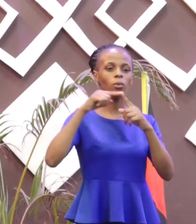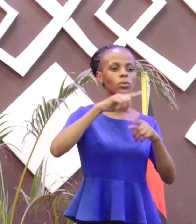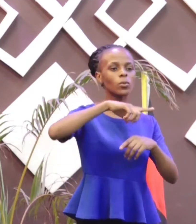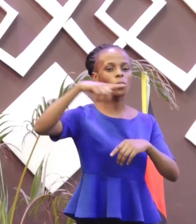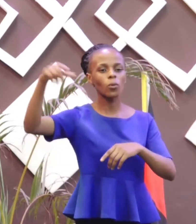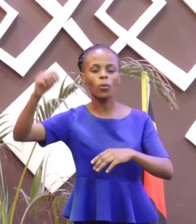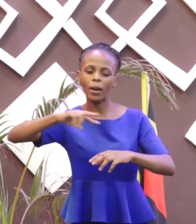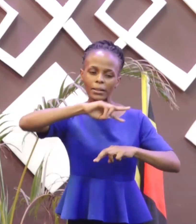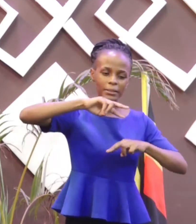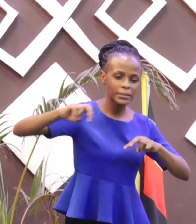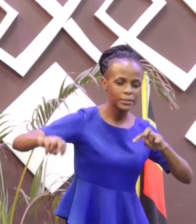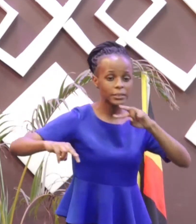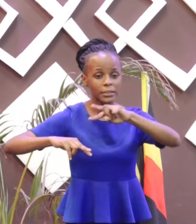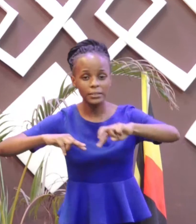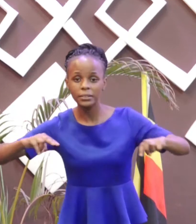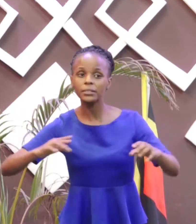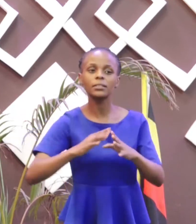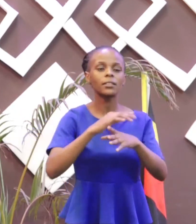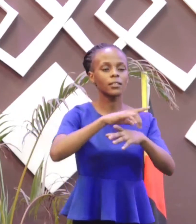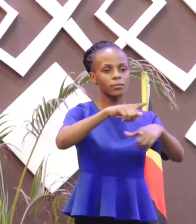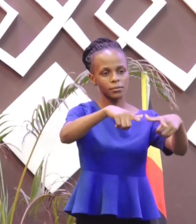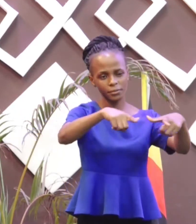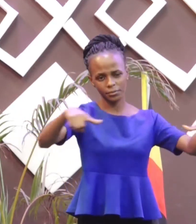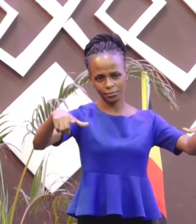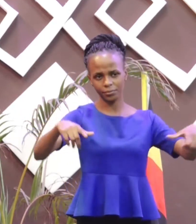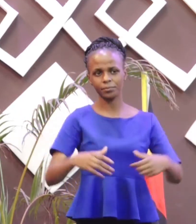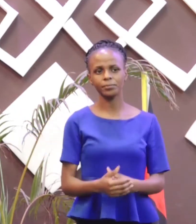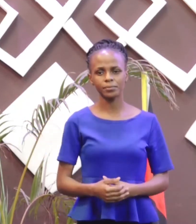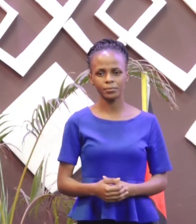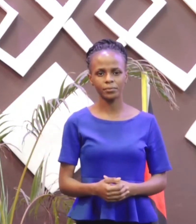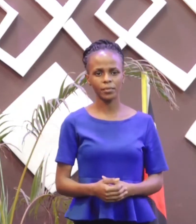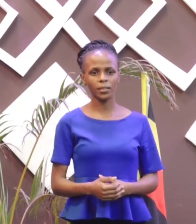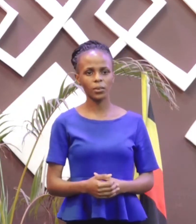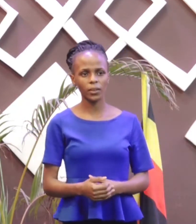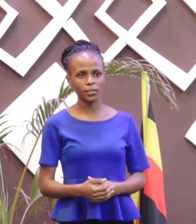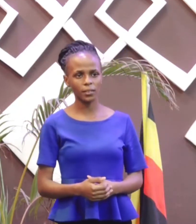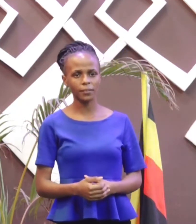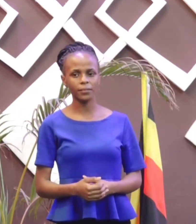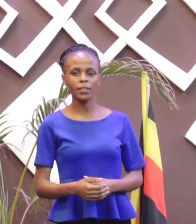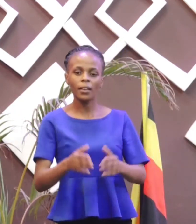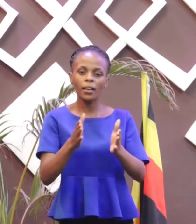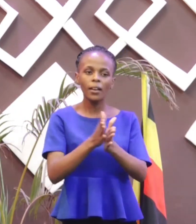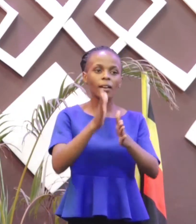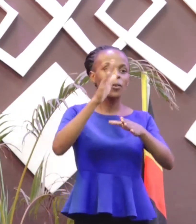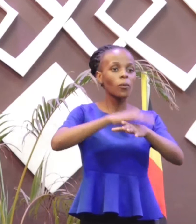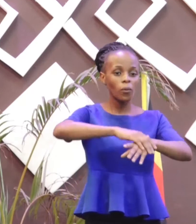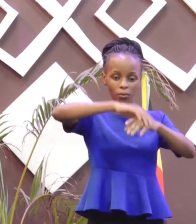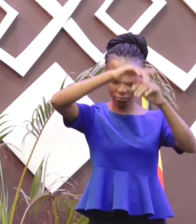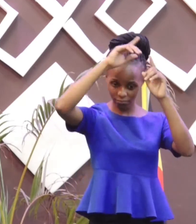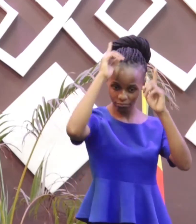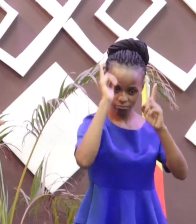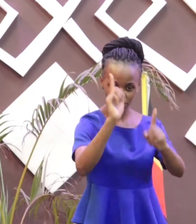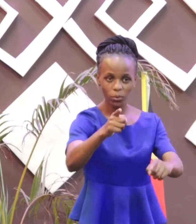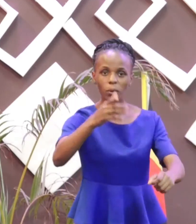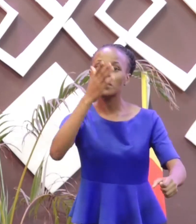atuma abantu 12 okubanga bagenda okuspying egwange ddala. And on reaching into the